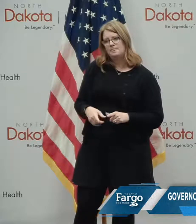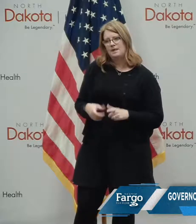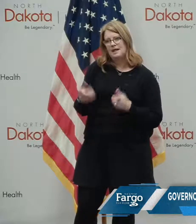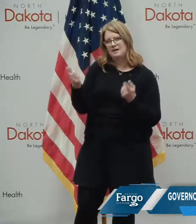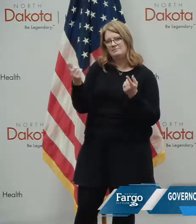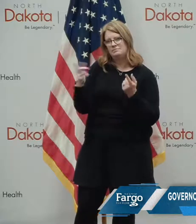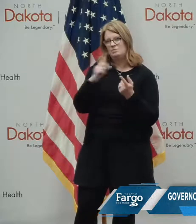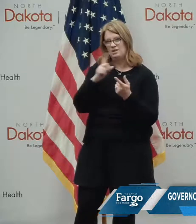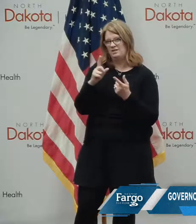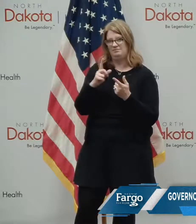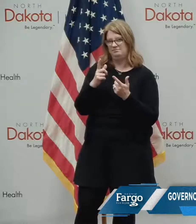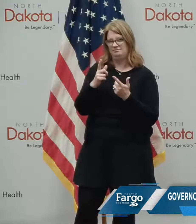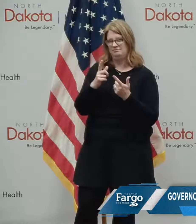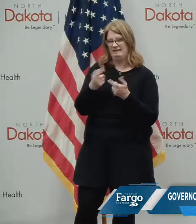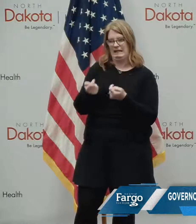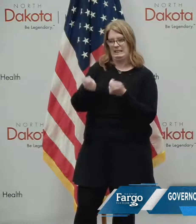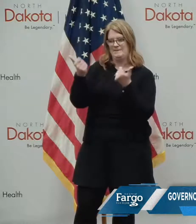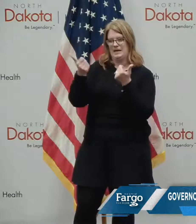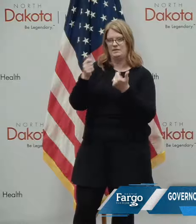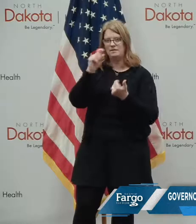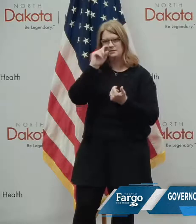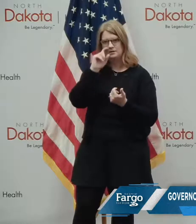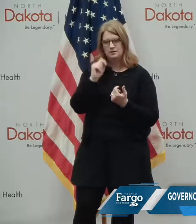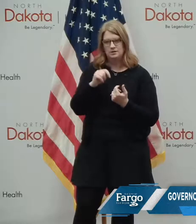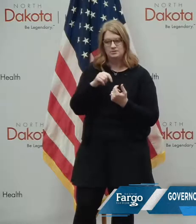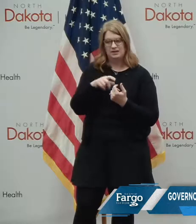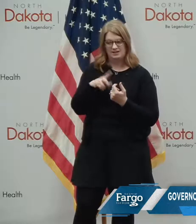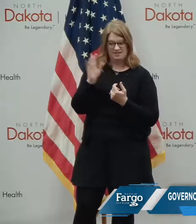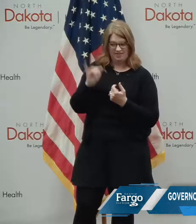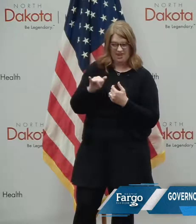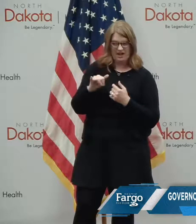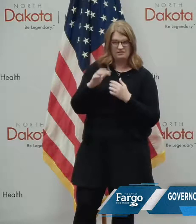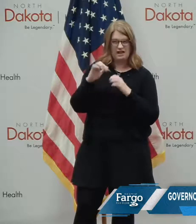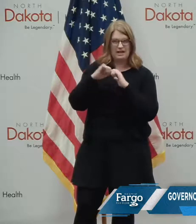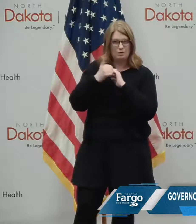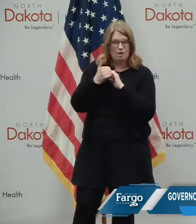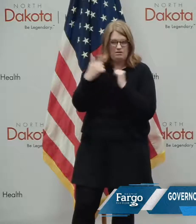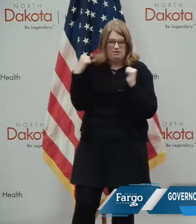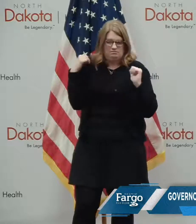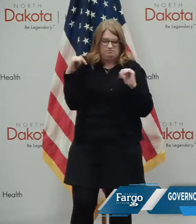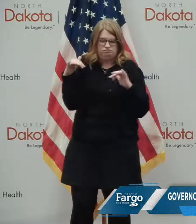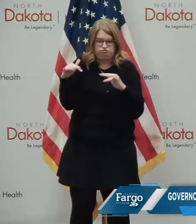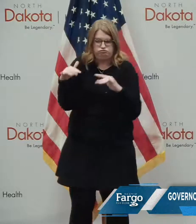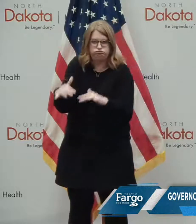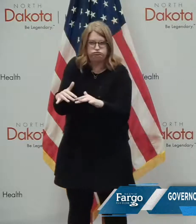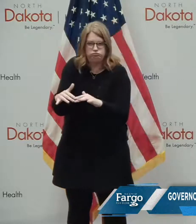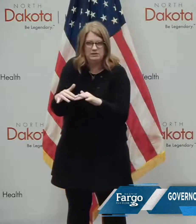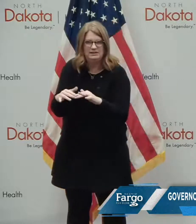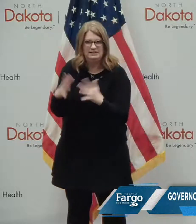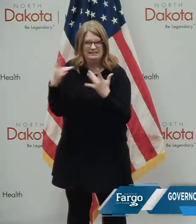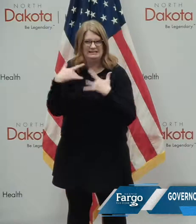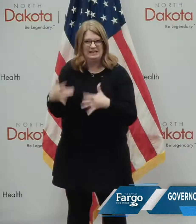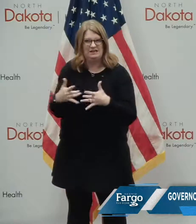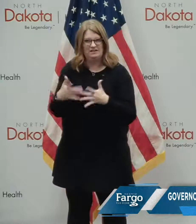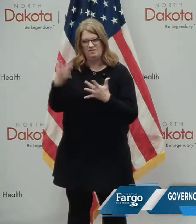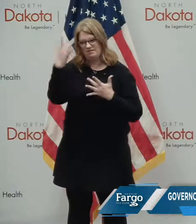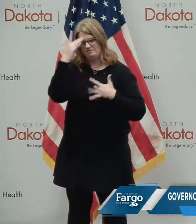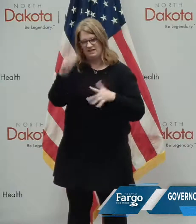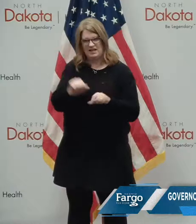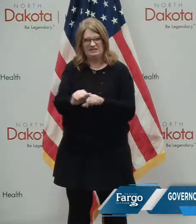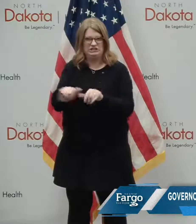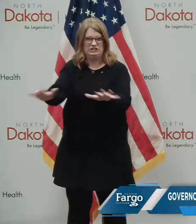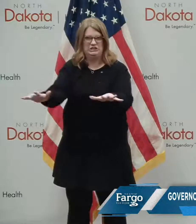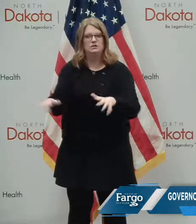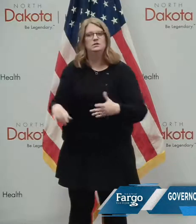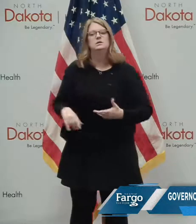eliminating those, because those in some cases became super spreader events. We've talked about the R0,